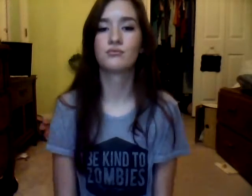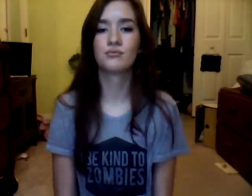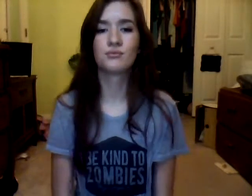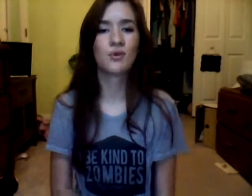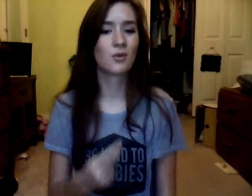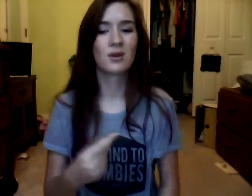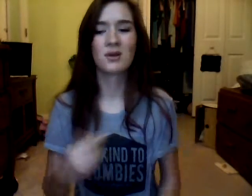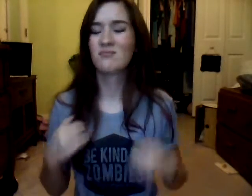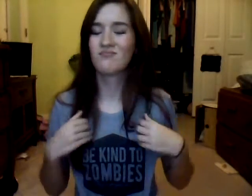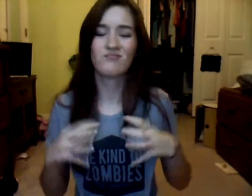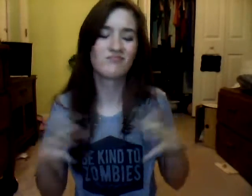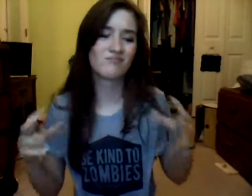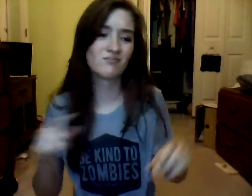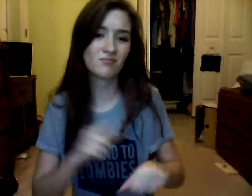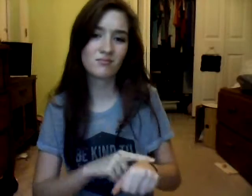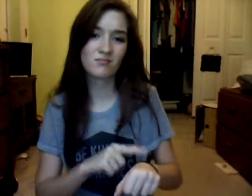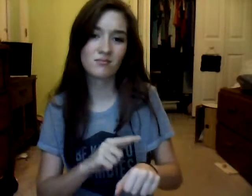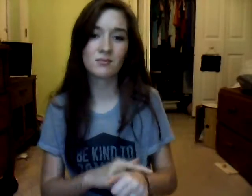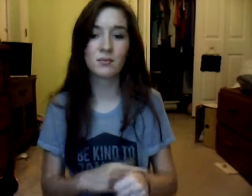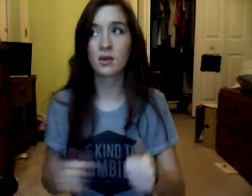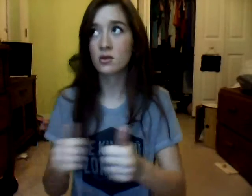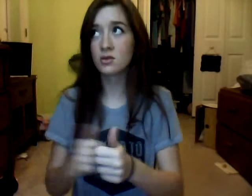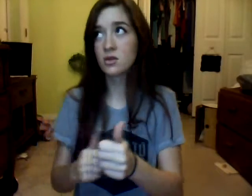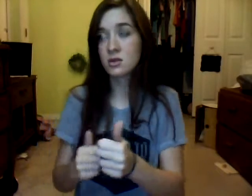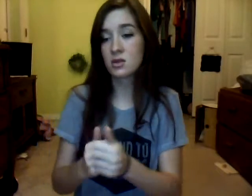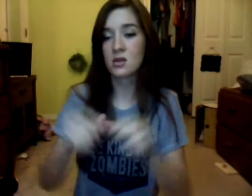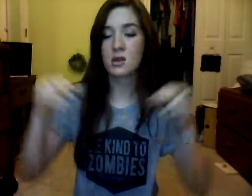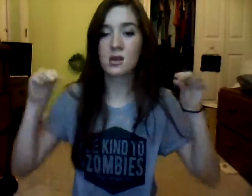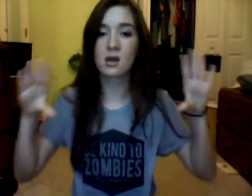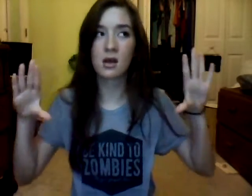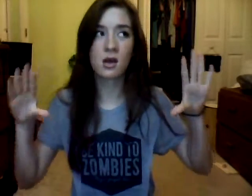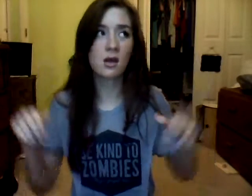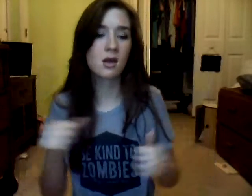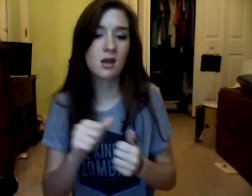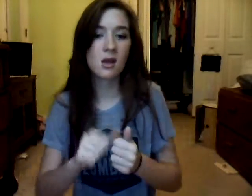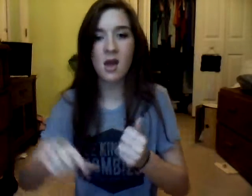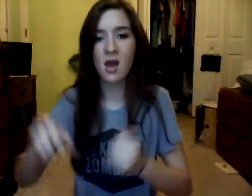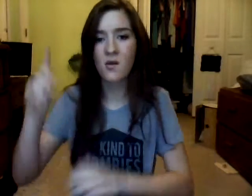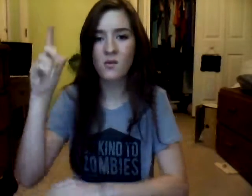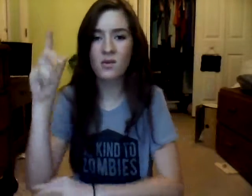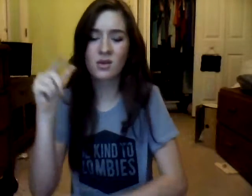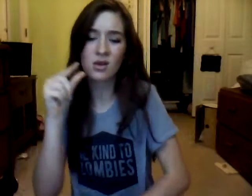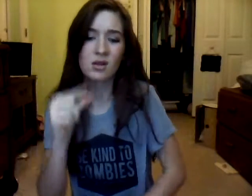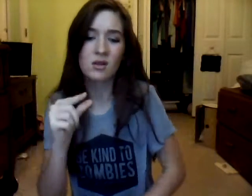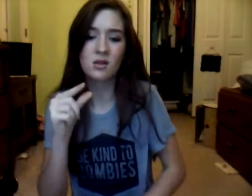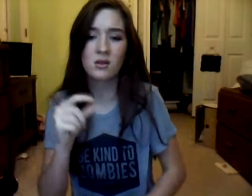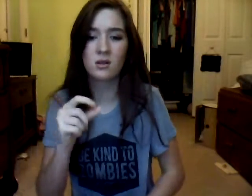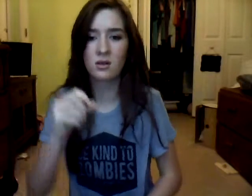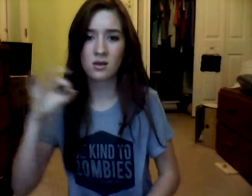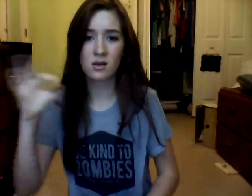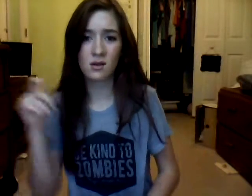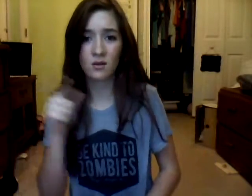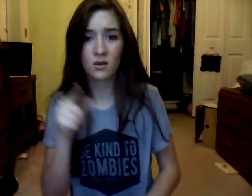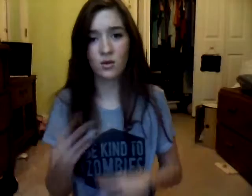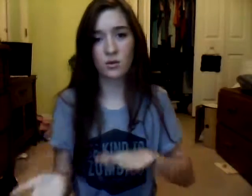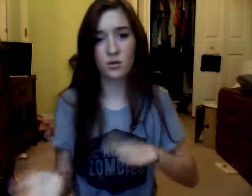We're running out of time, chasing our lives Every day a small piece of human